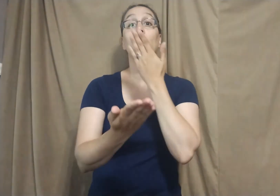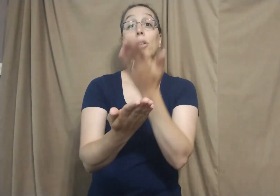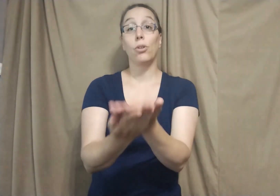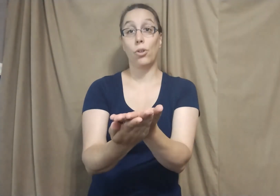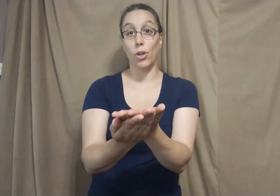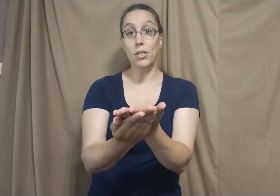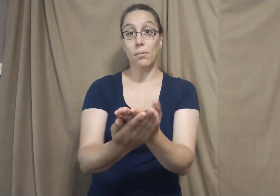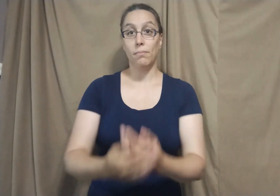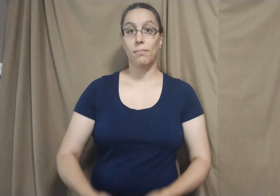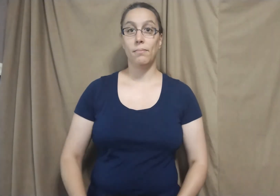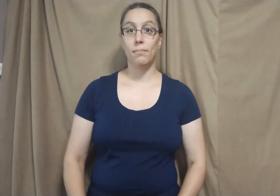Good,